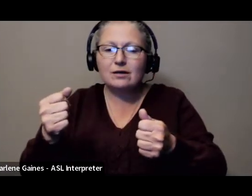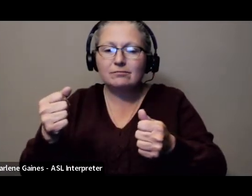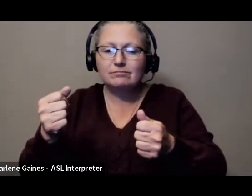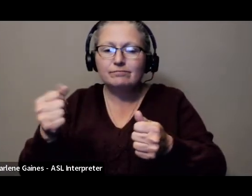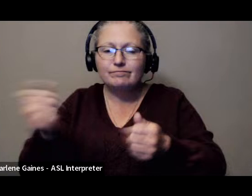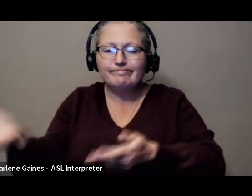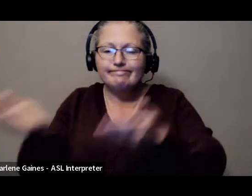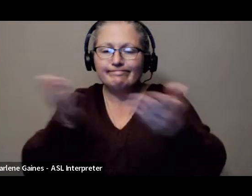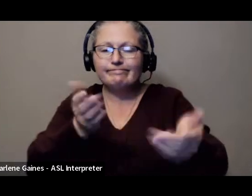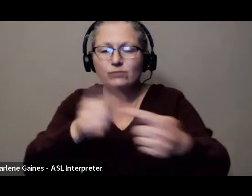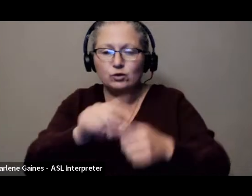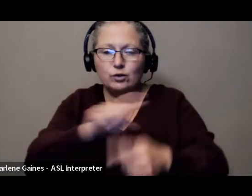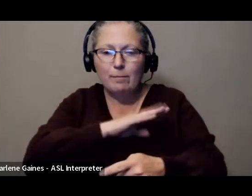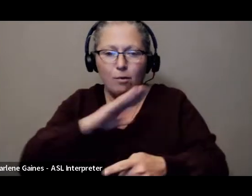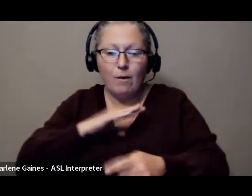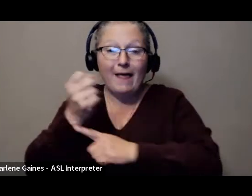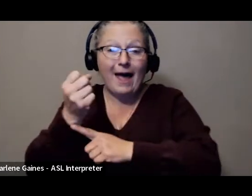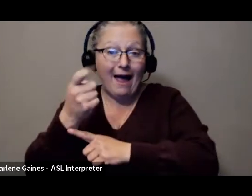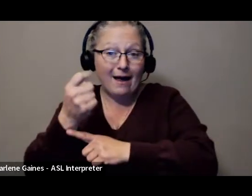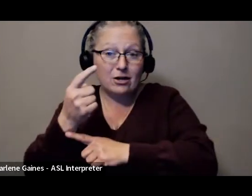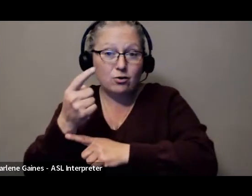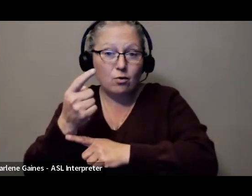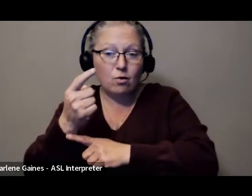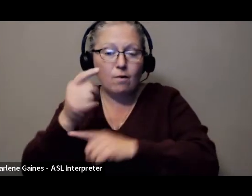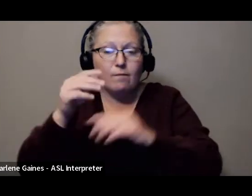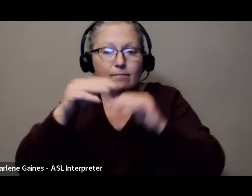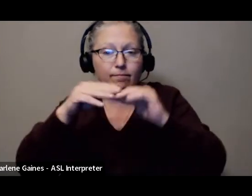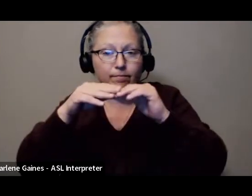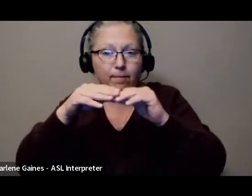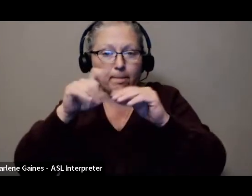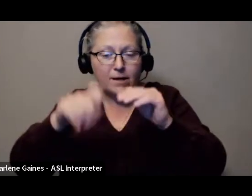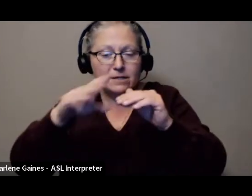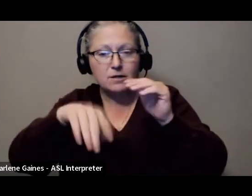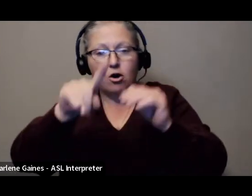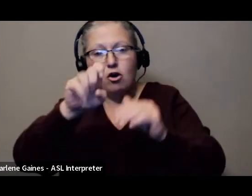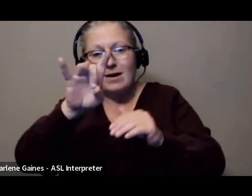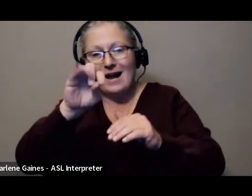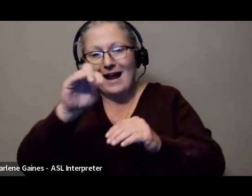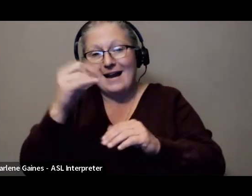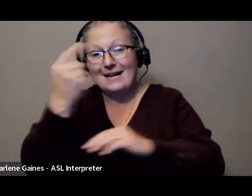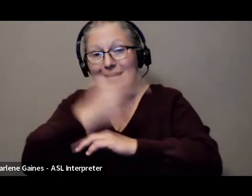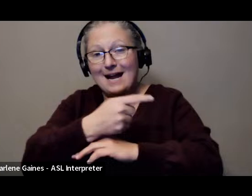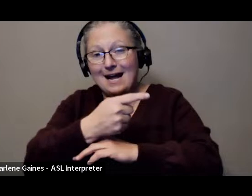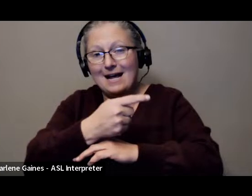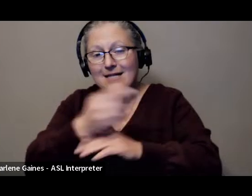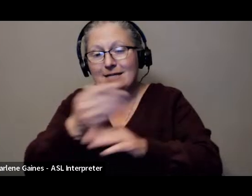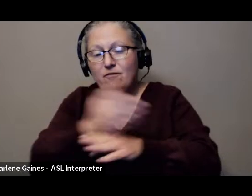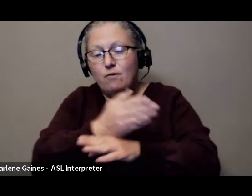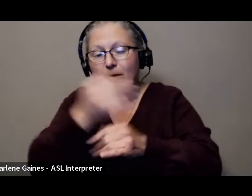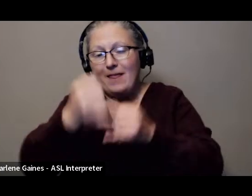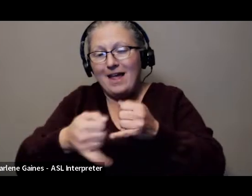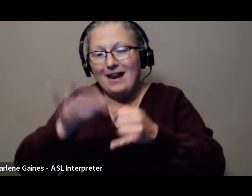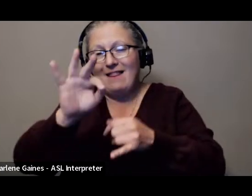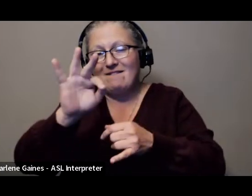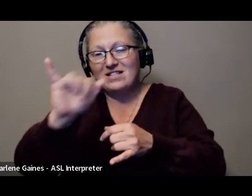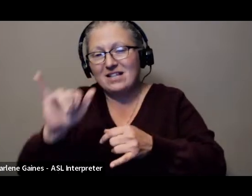to the board. The annual within 180 days of the end of the fiscal year.